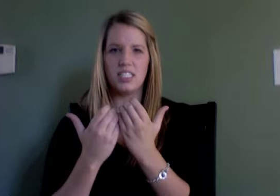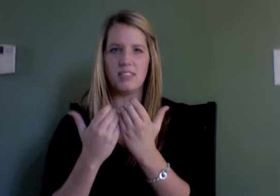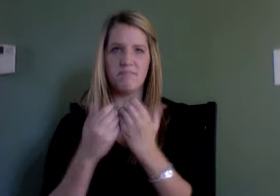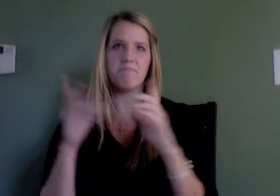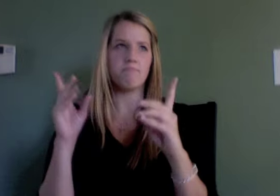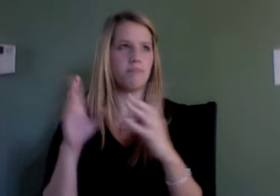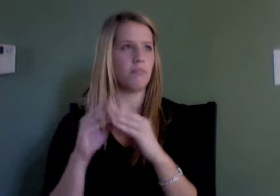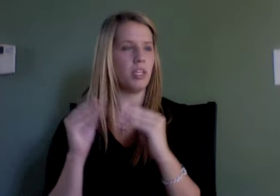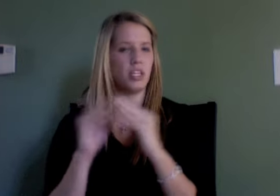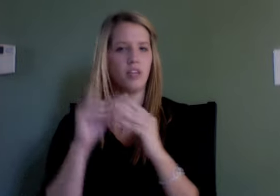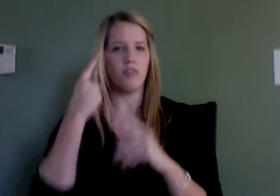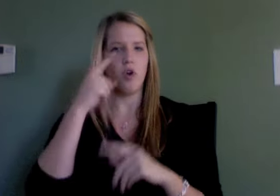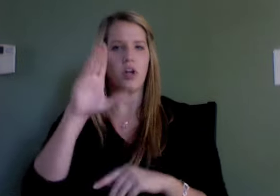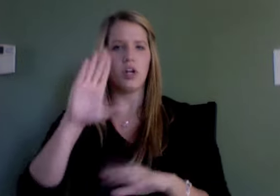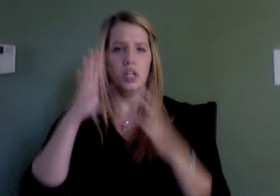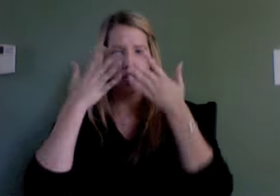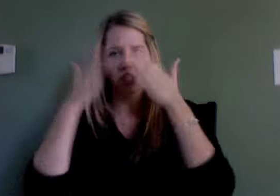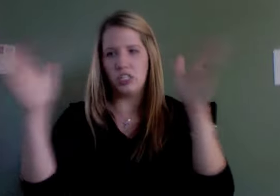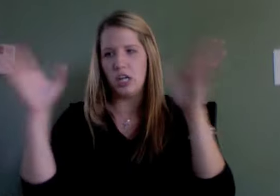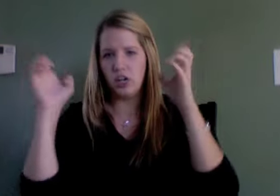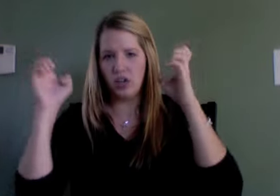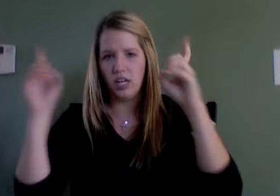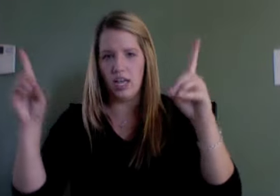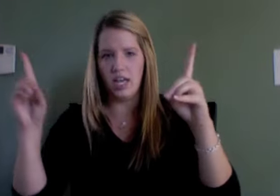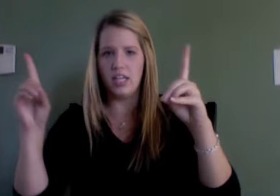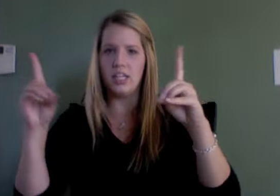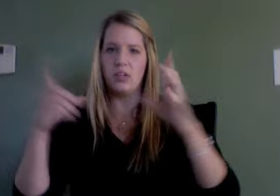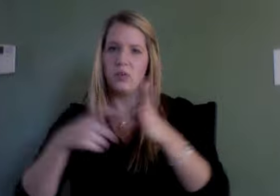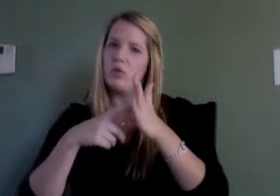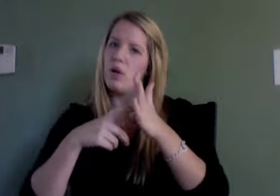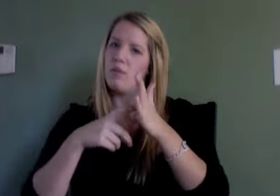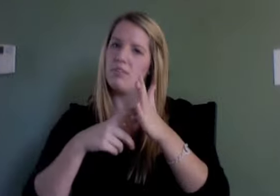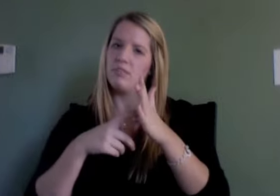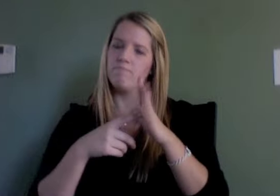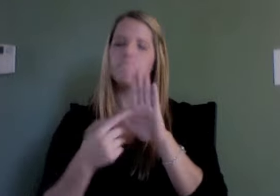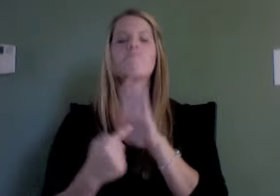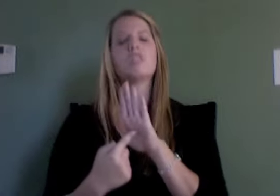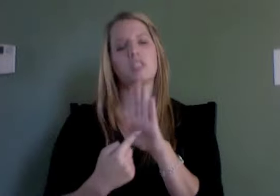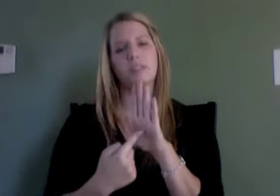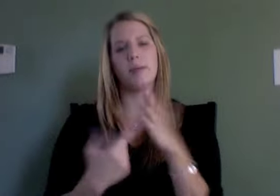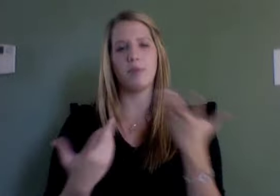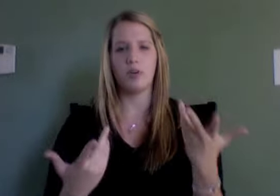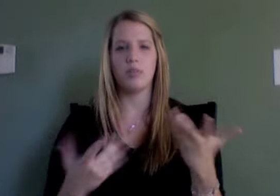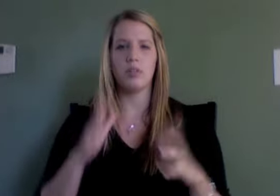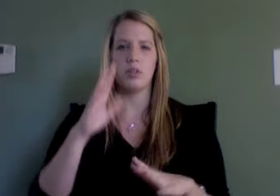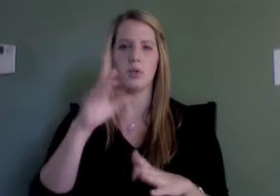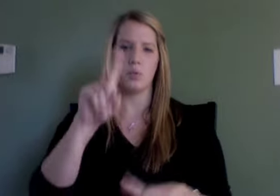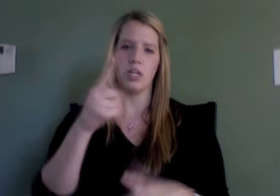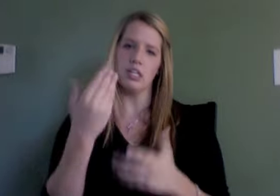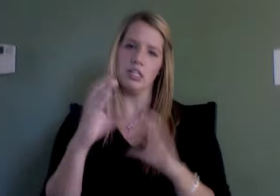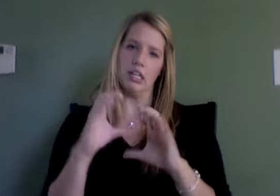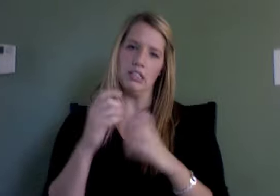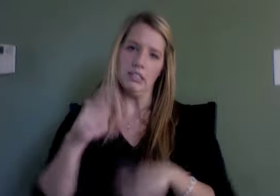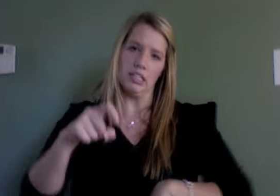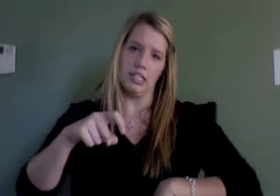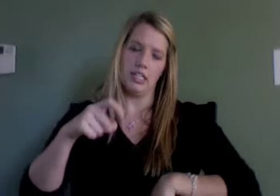for example, like one of the courses you have to take is Intro to Art. And that would be one of your requirements for general